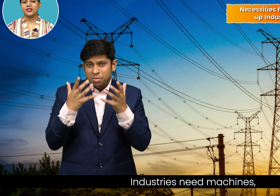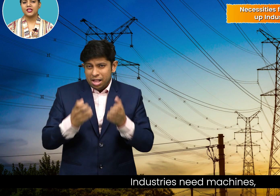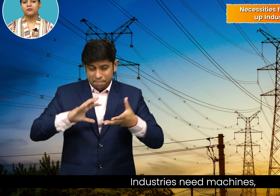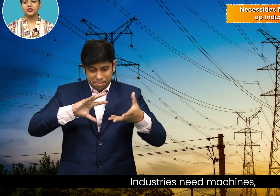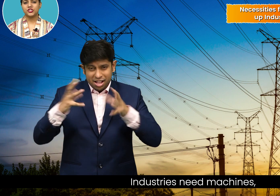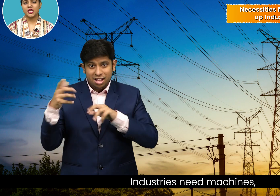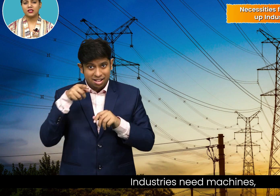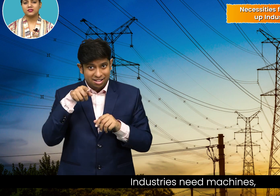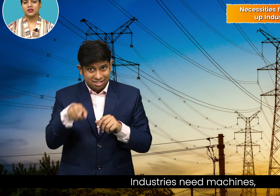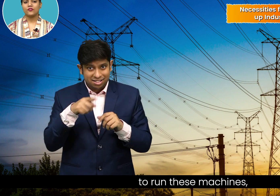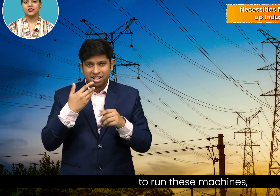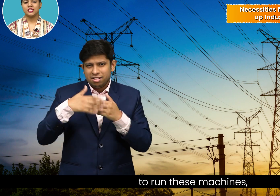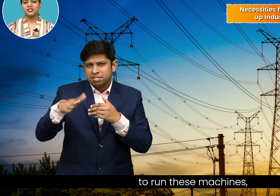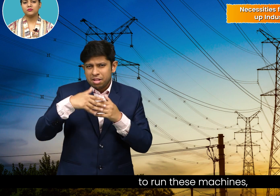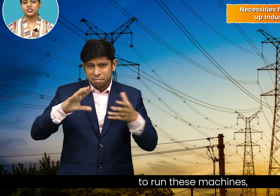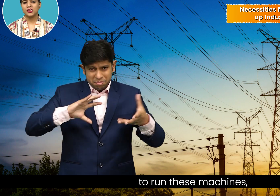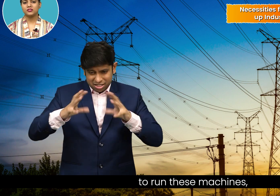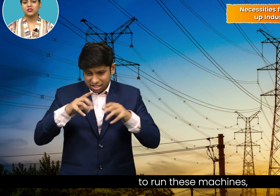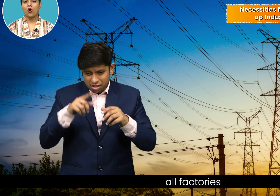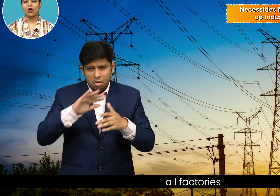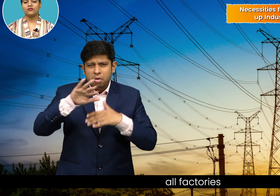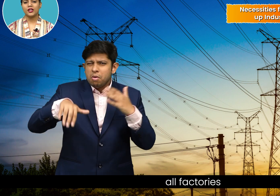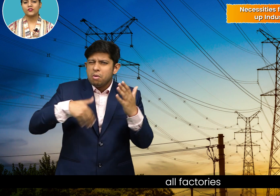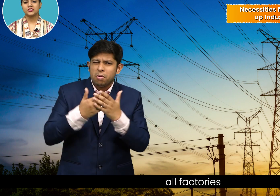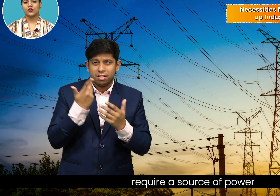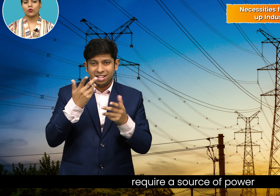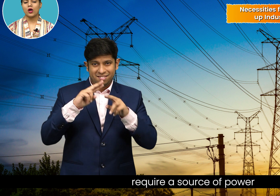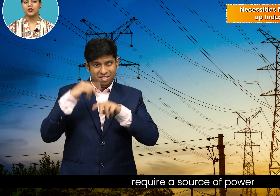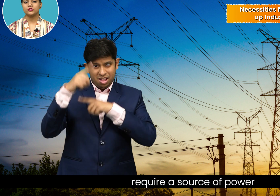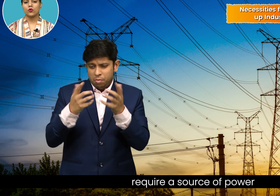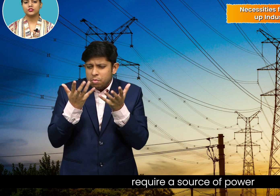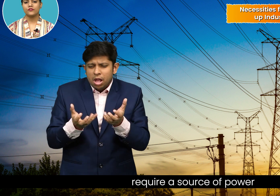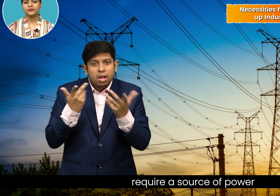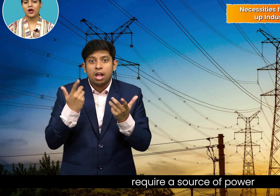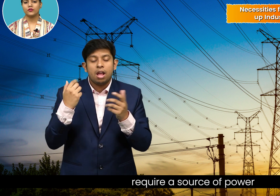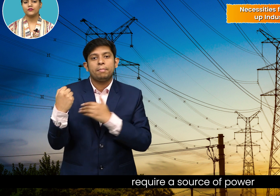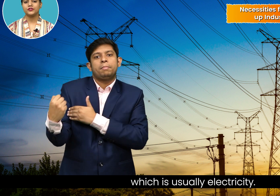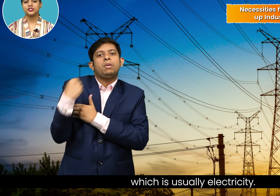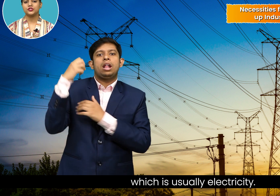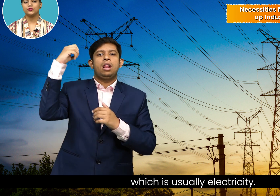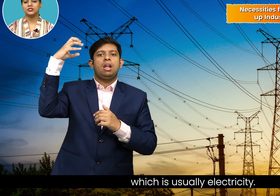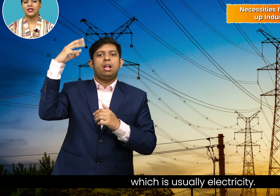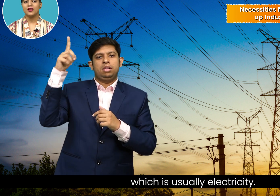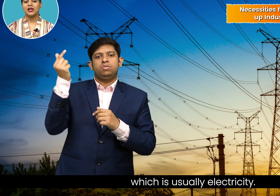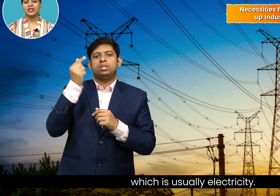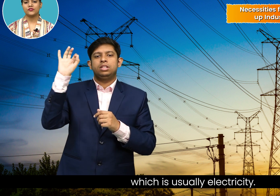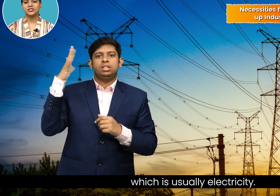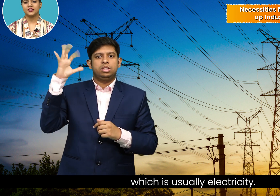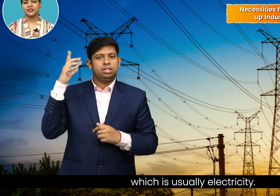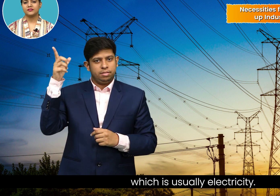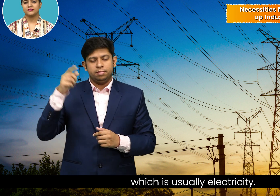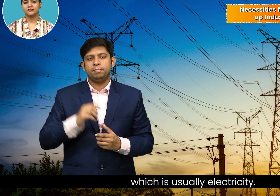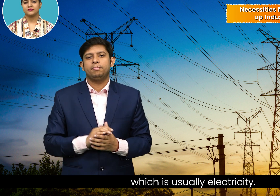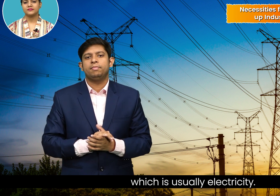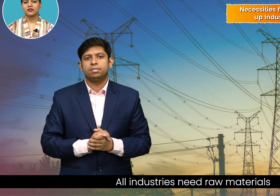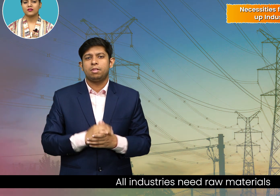Industries need machines. Run these machines, all factories require a source of power which is usually